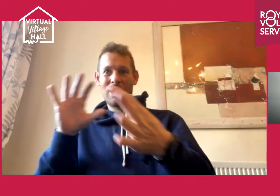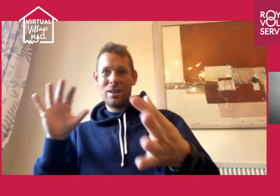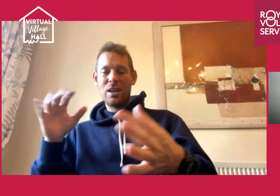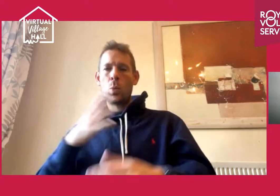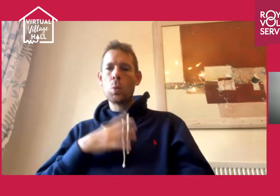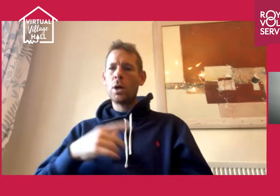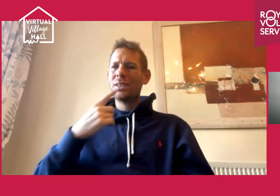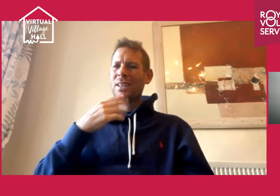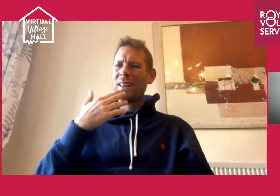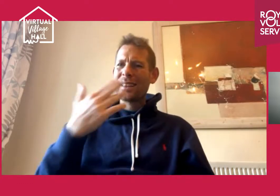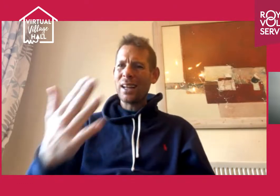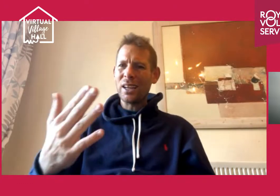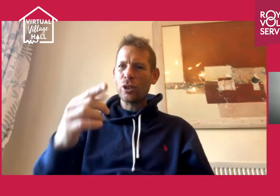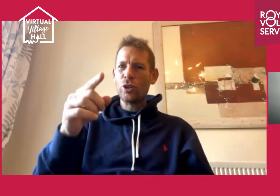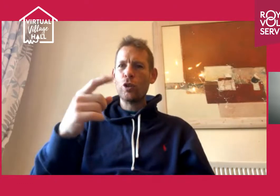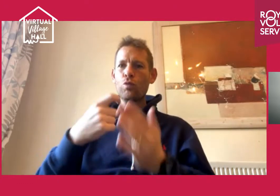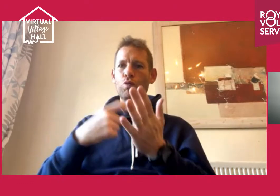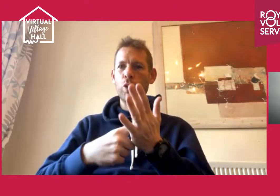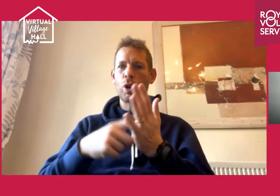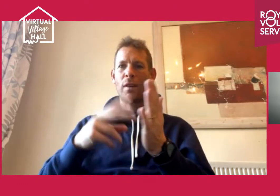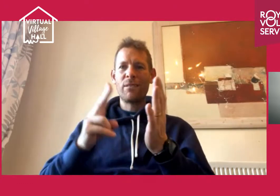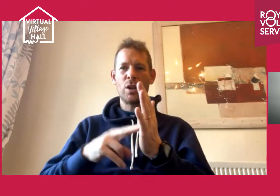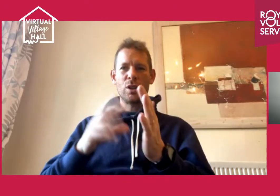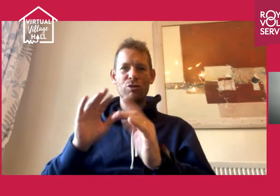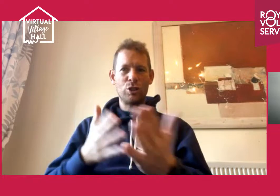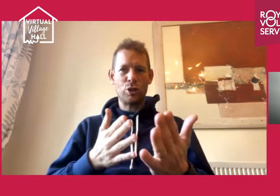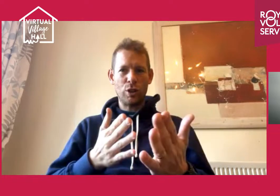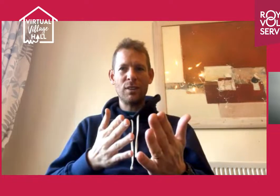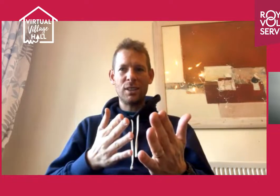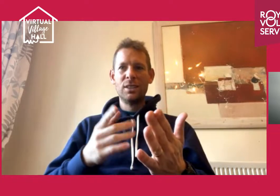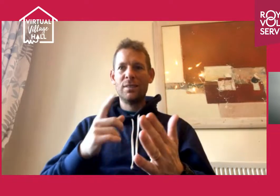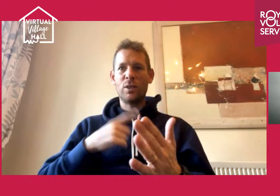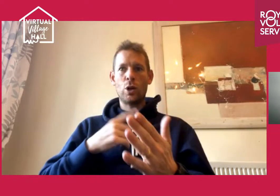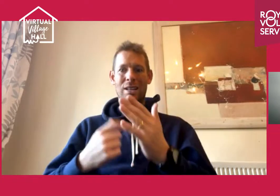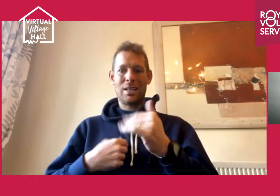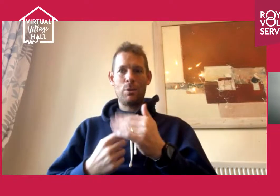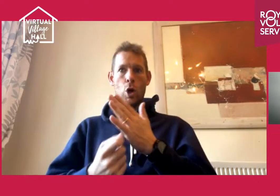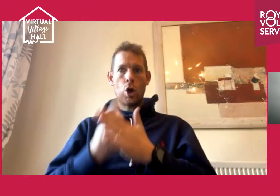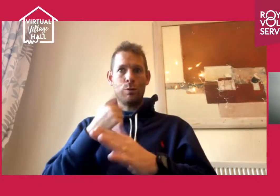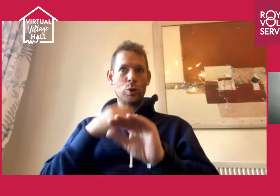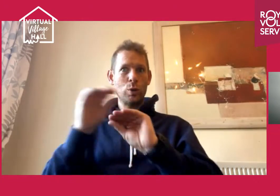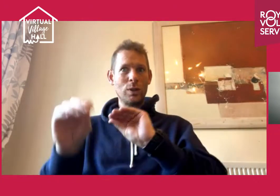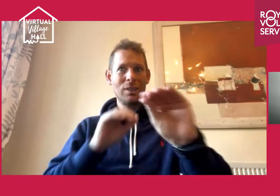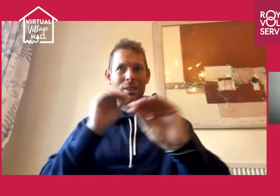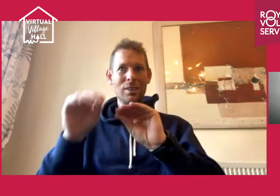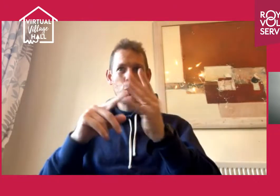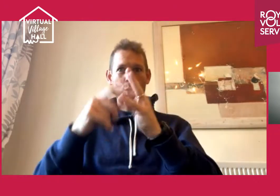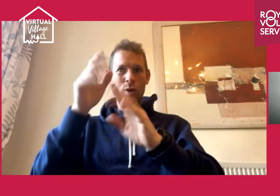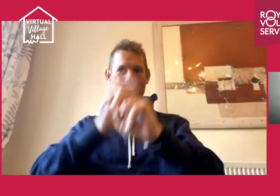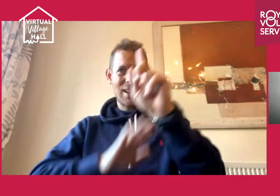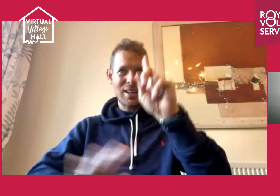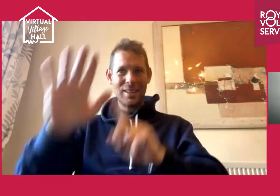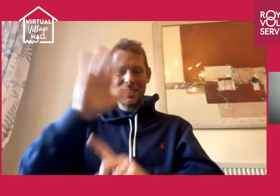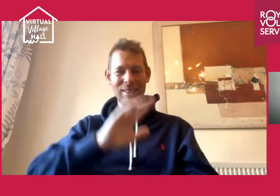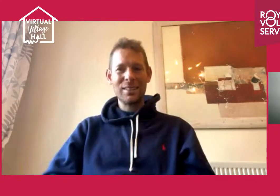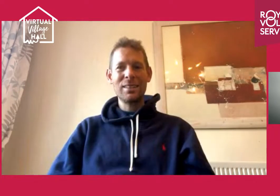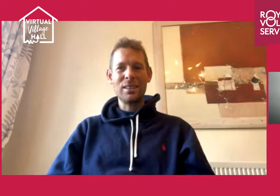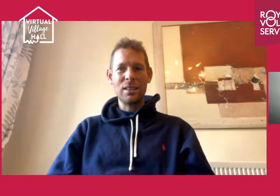So before we go, I just want to again, as always, say thank you to the Royal Voluntary Service for giving me this